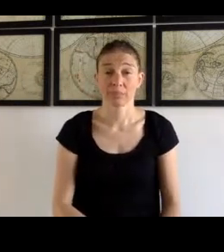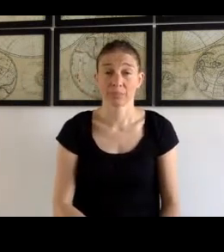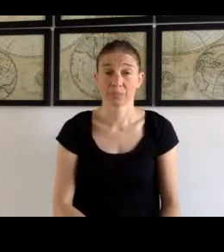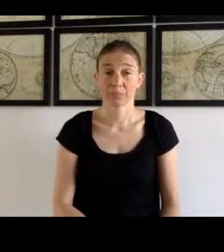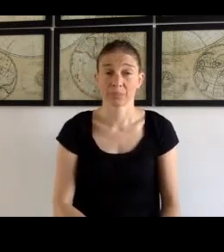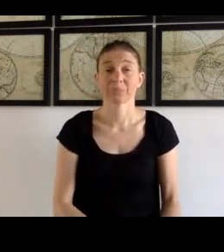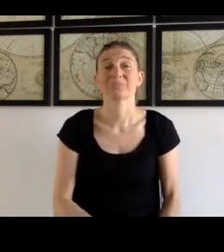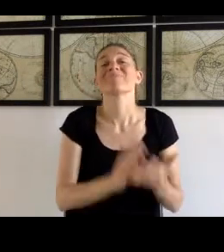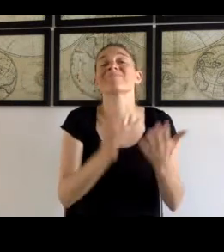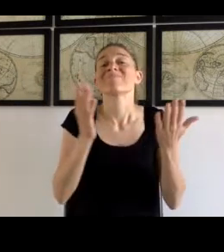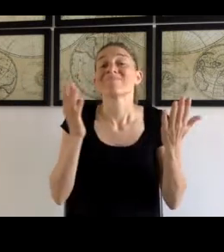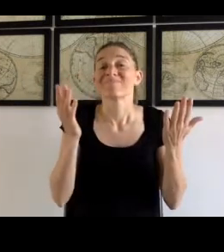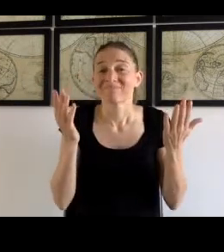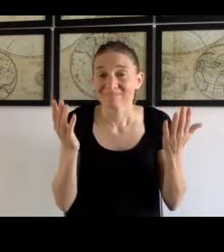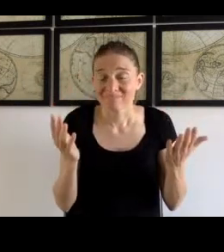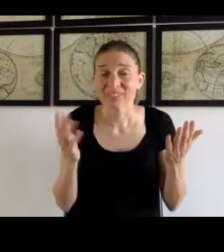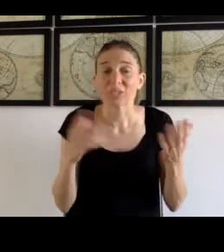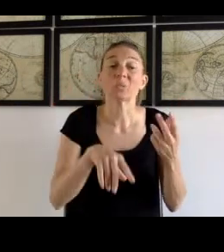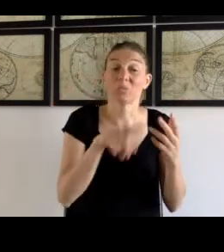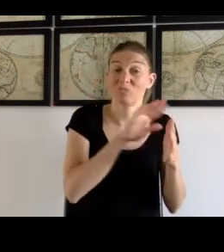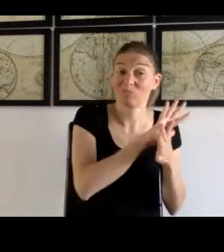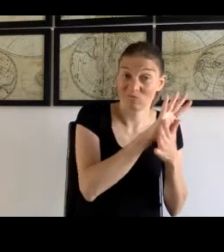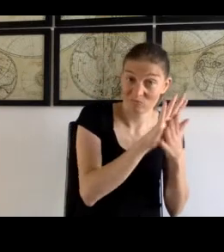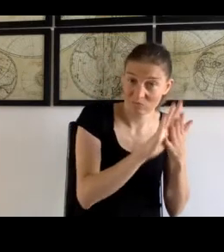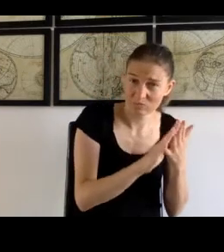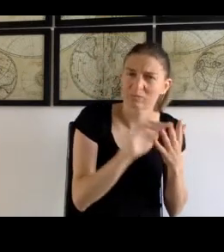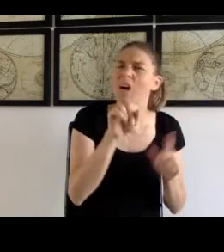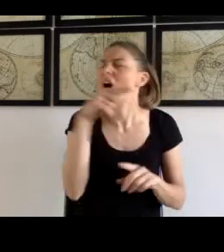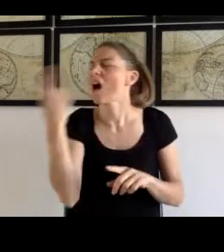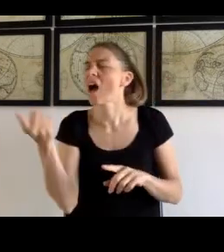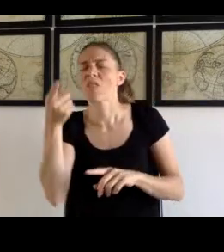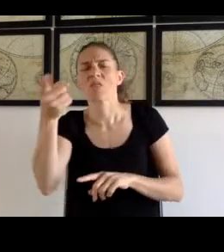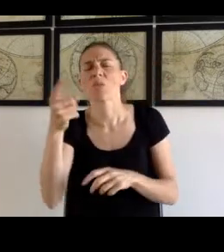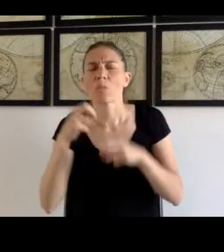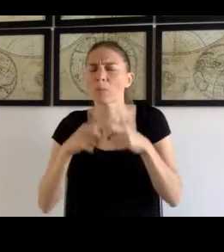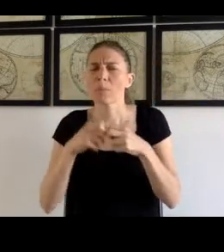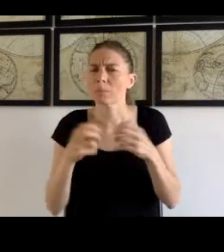So what are the other problems that exist? I mentioned, for example,